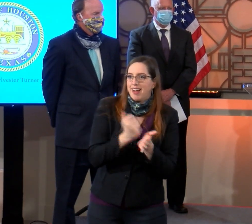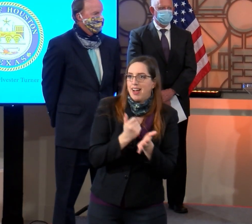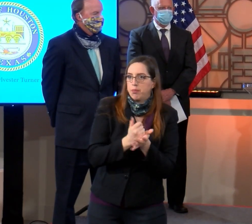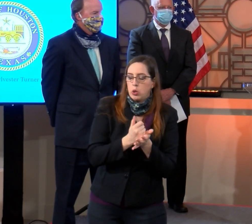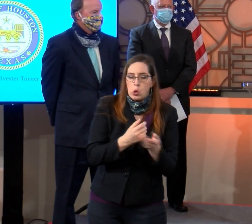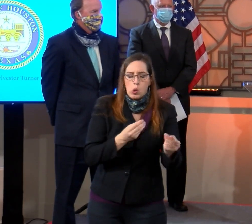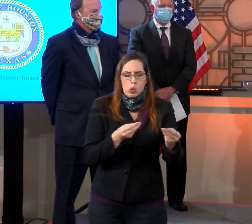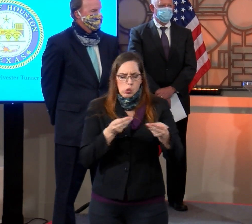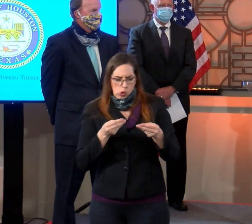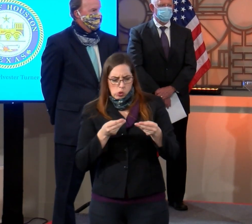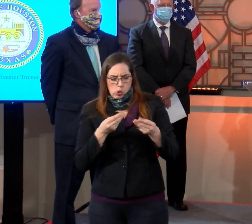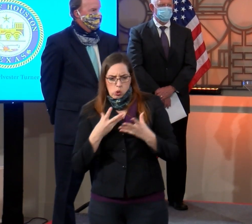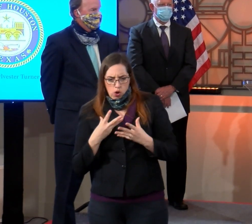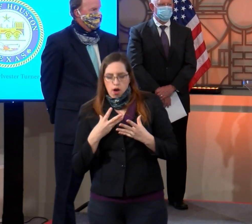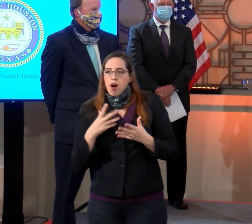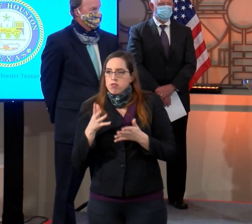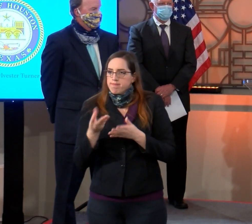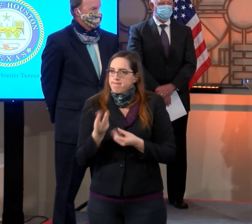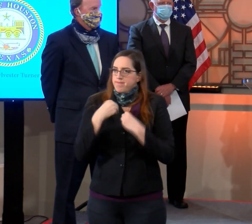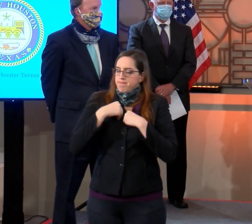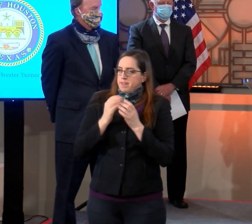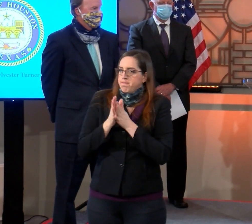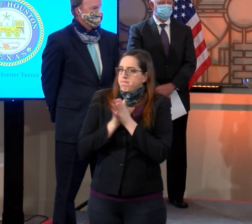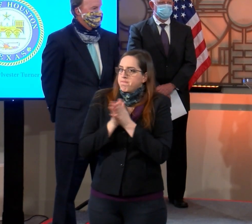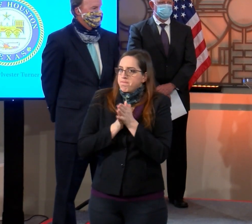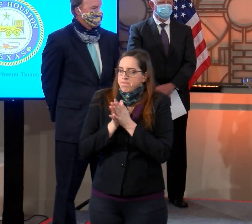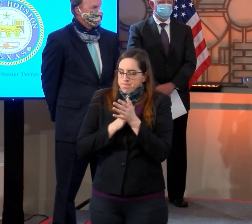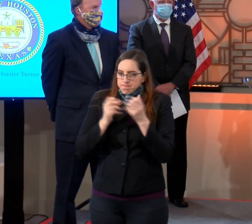drives me. And this is what is important.